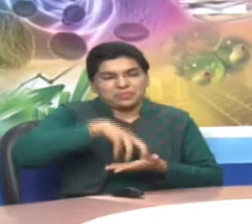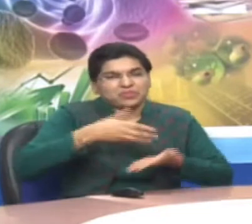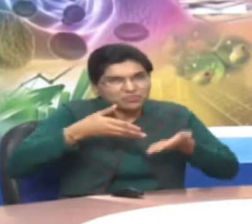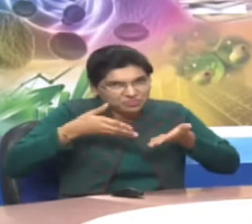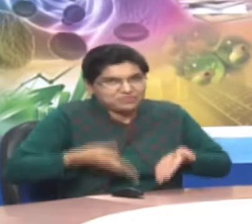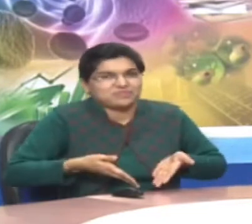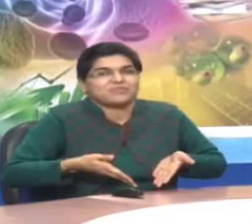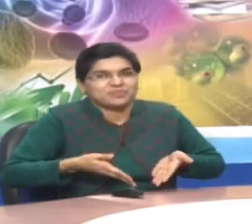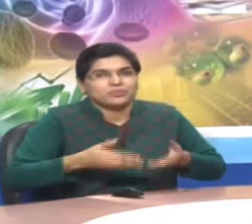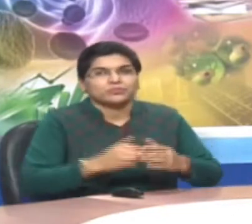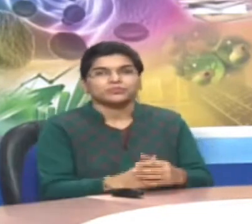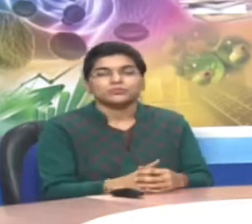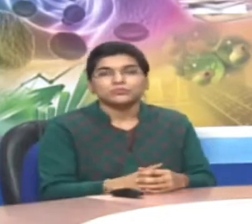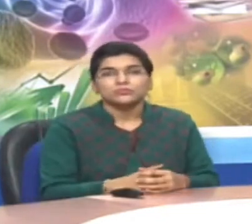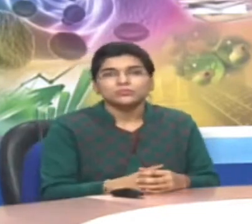How?